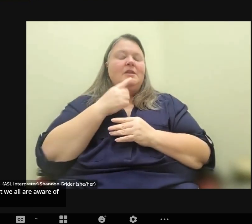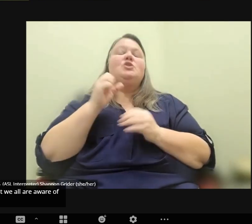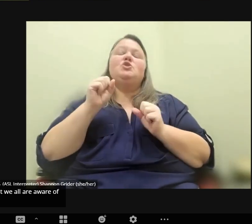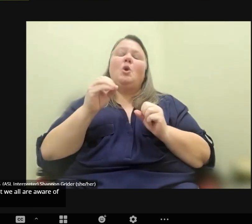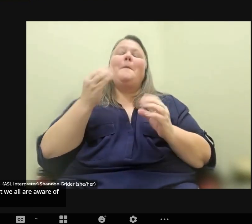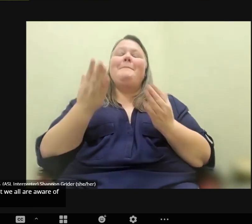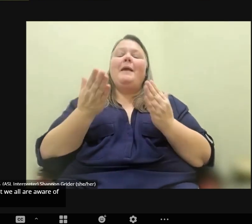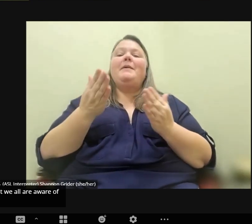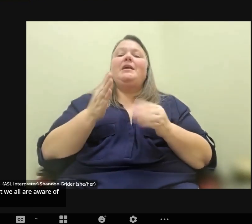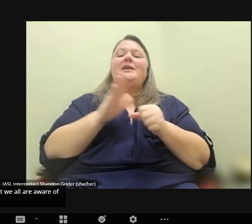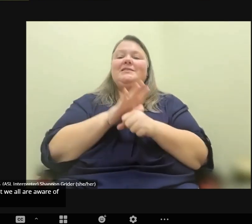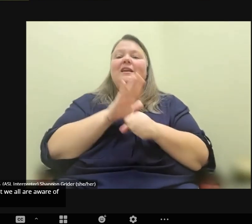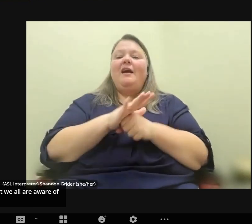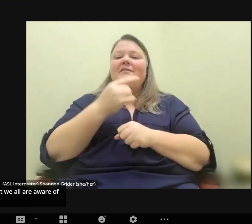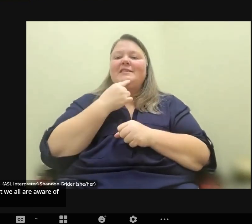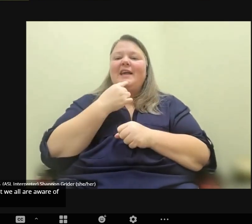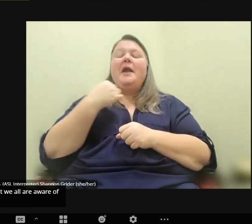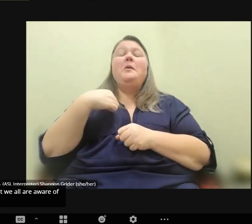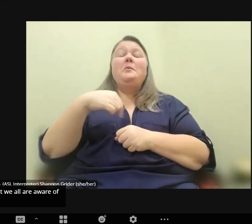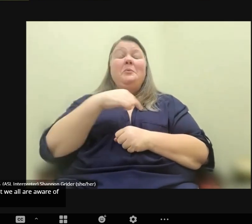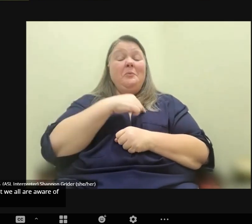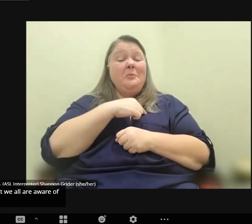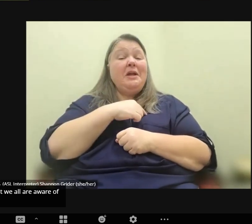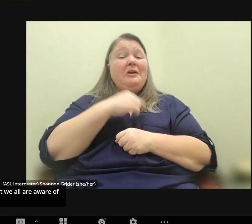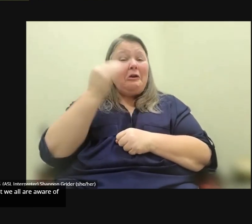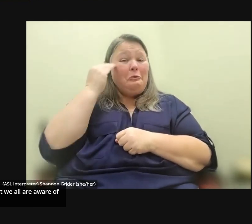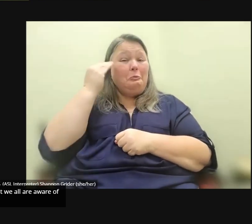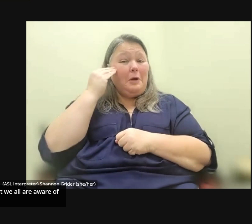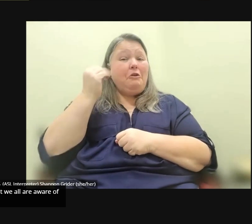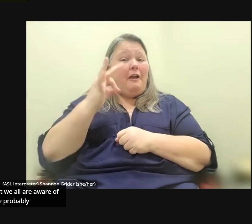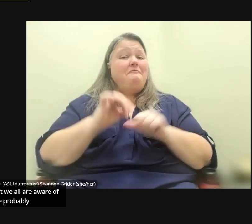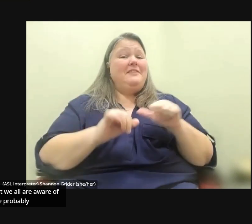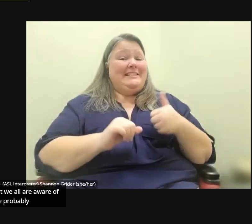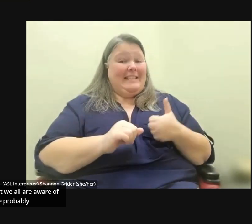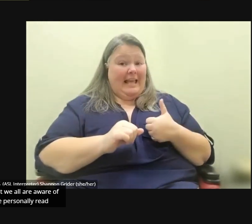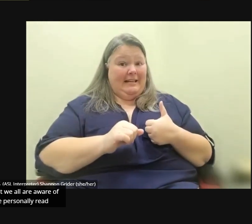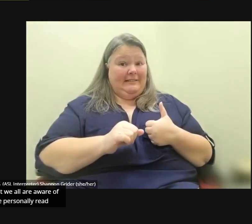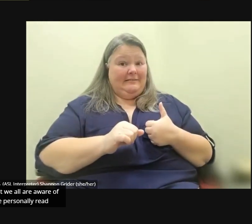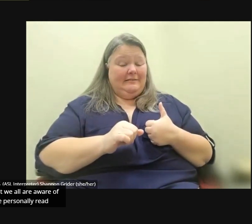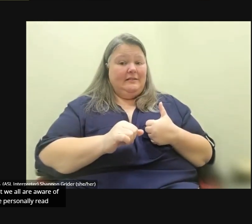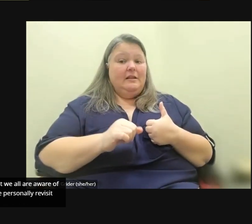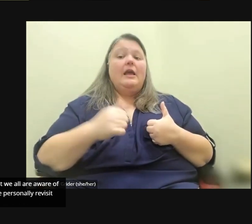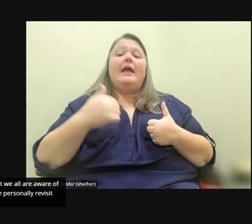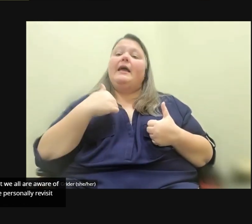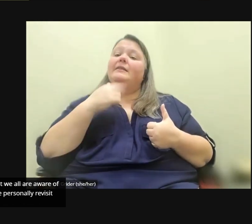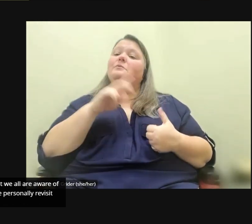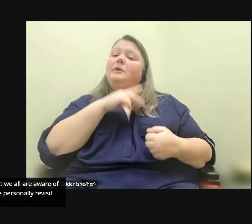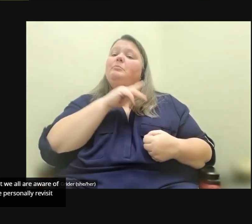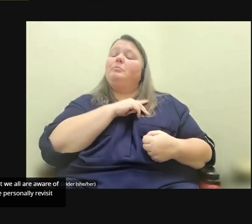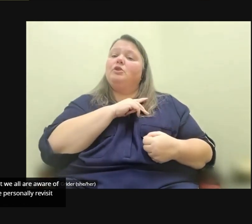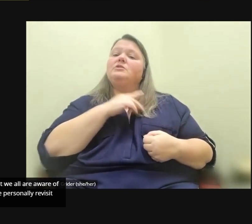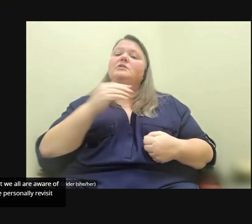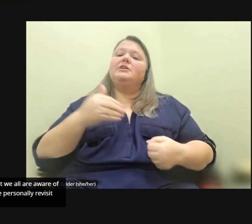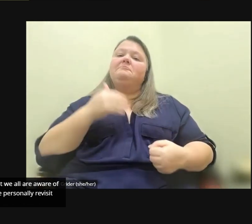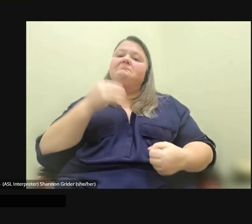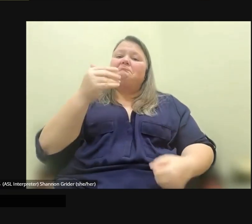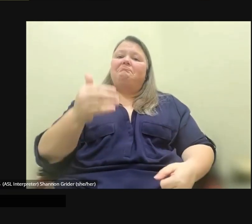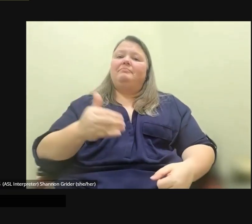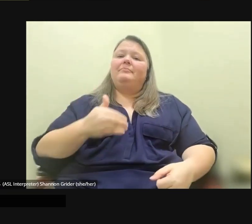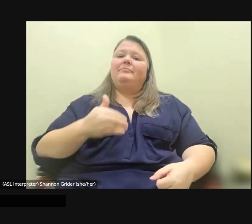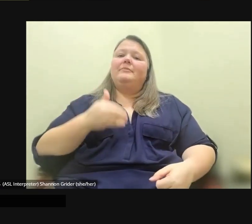items. And maybe we personally revisit them periodically and say,